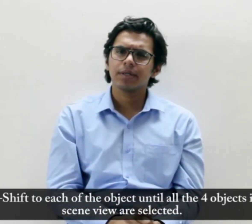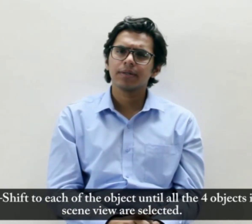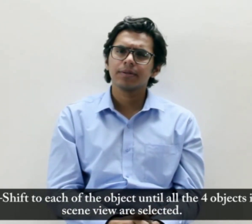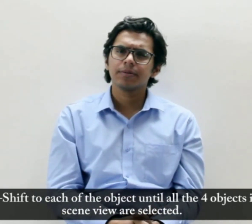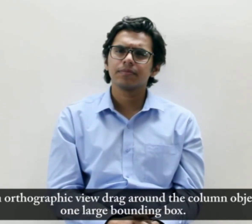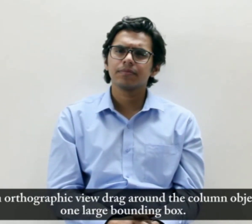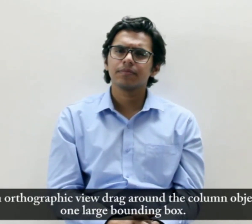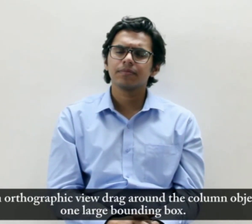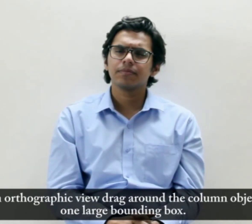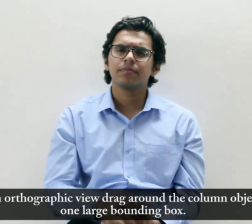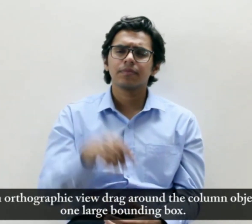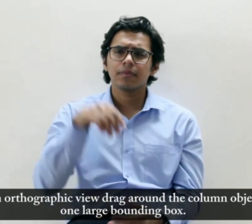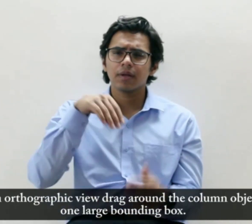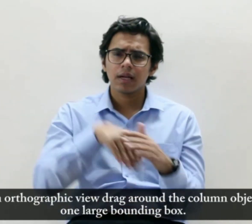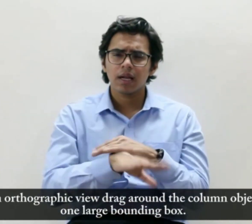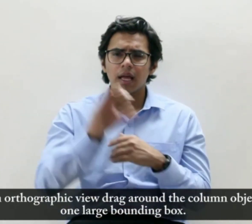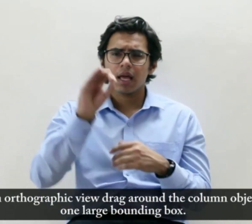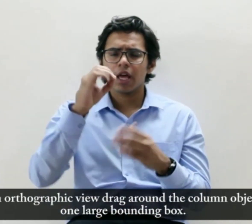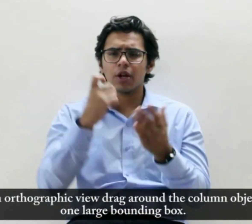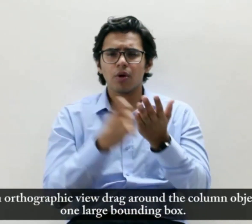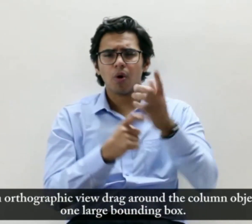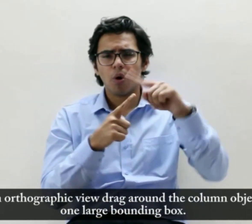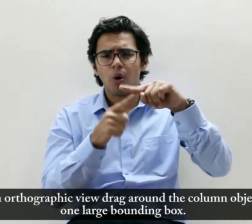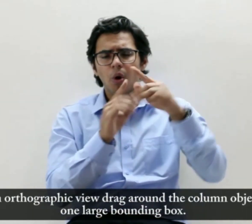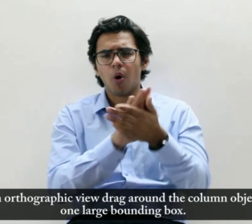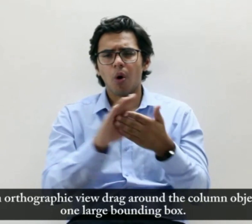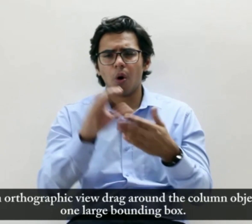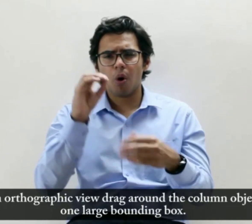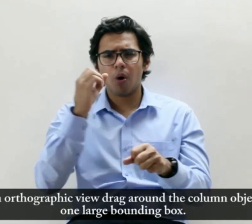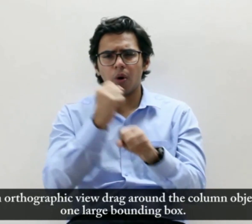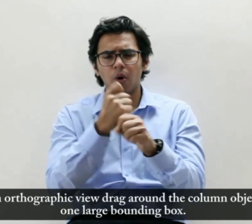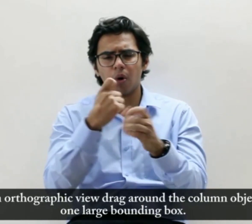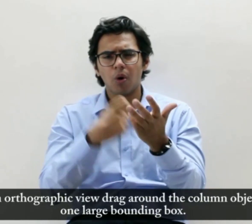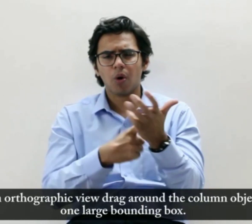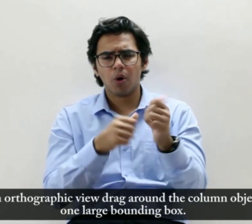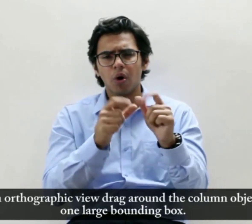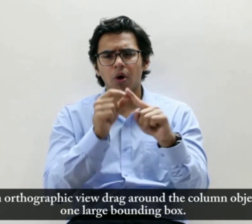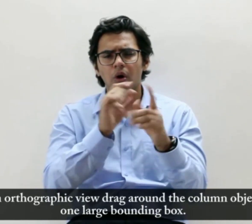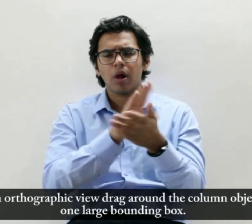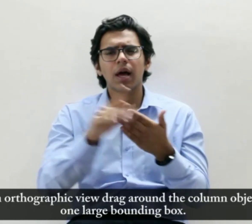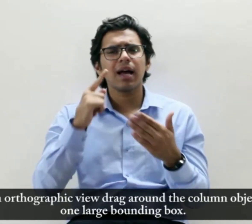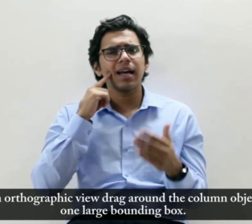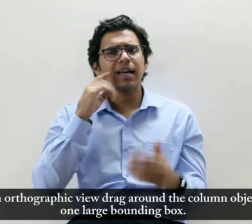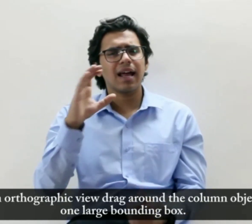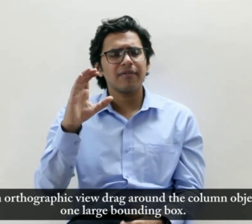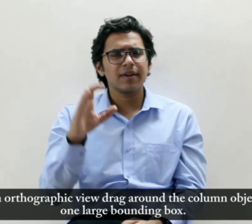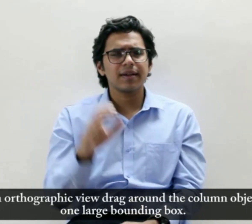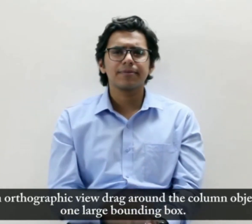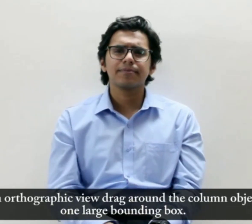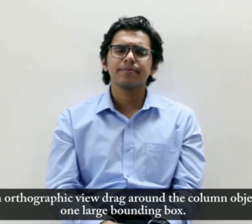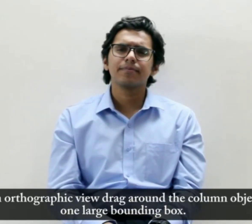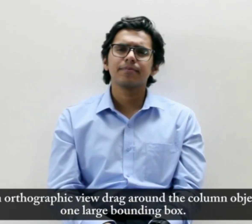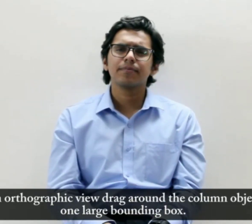In an orthographic view, drag around the column objects one large bounding box.